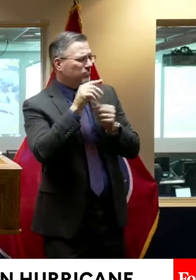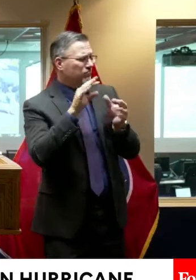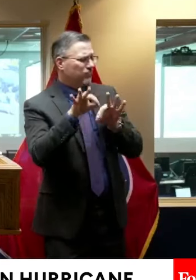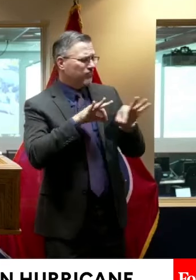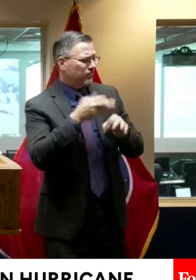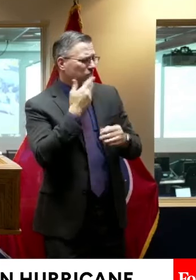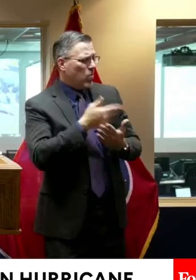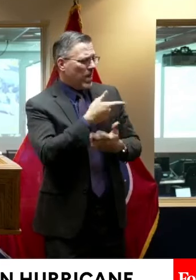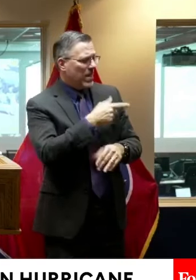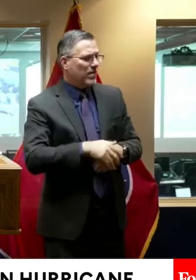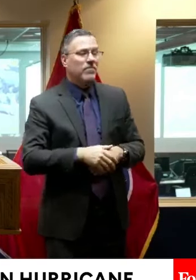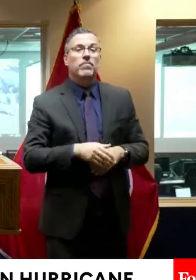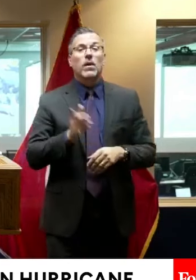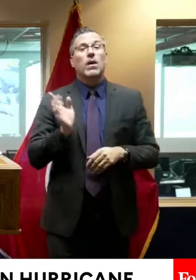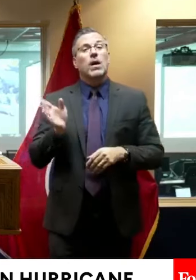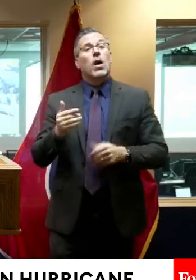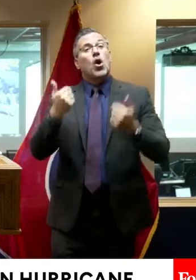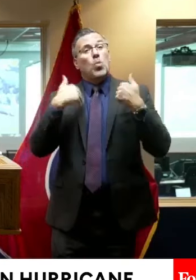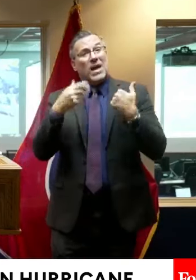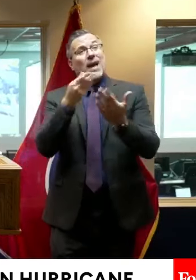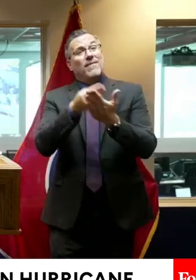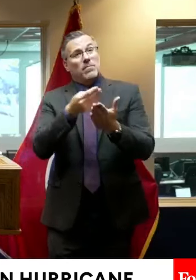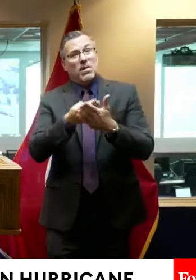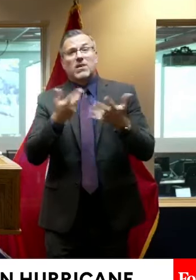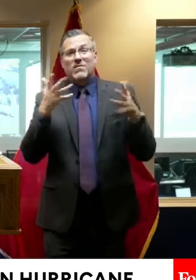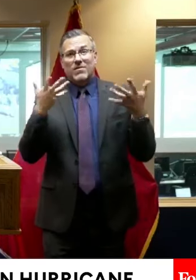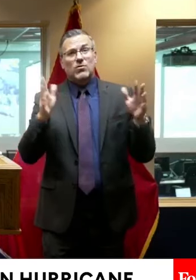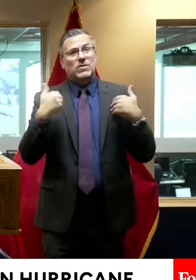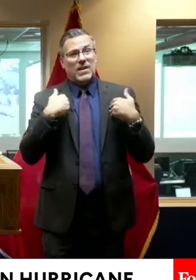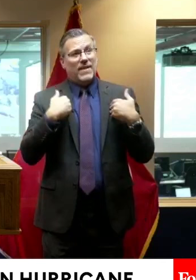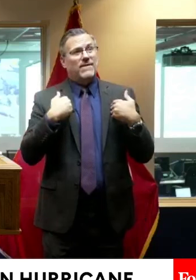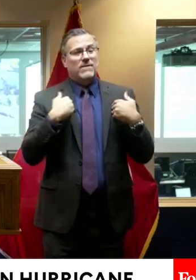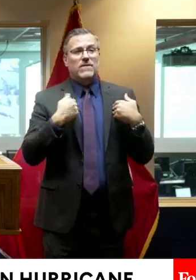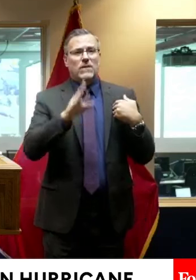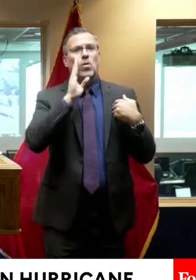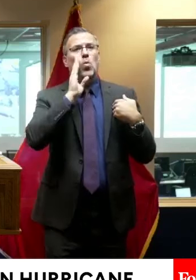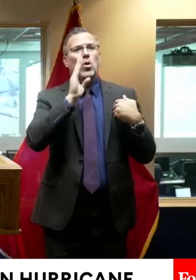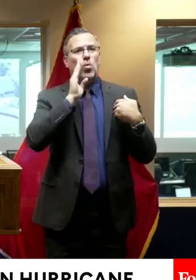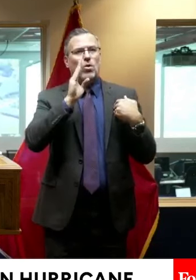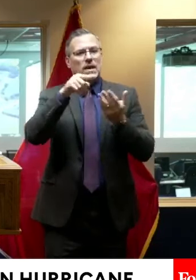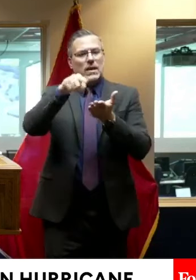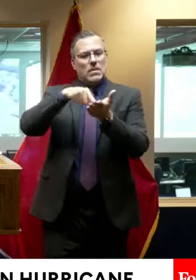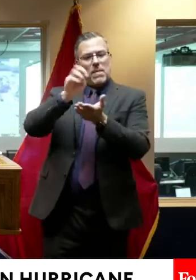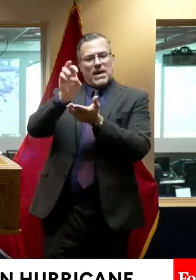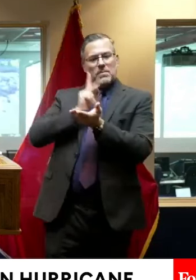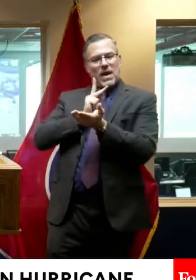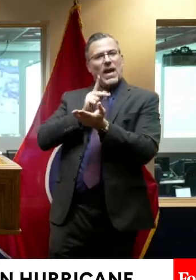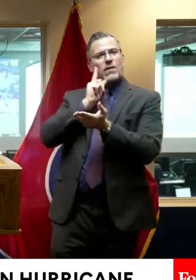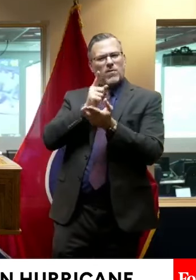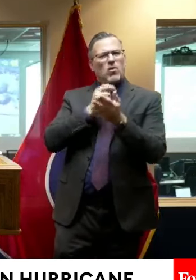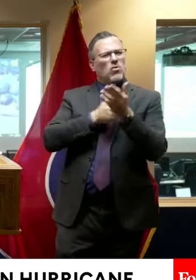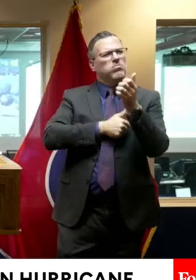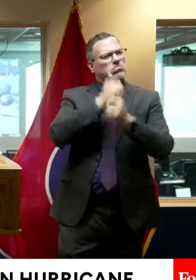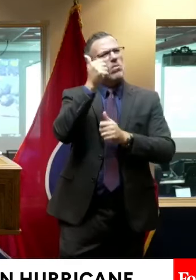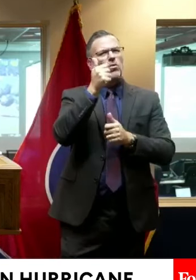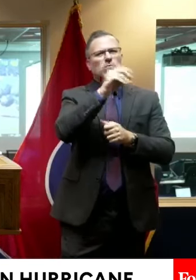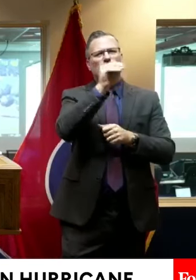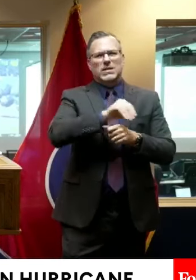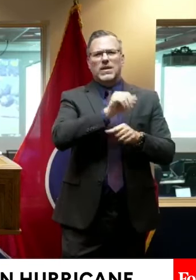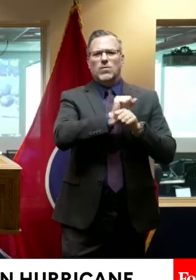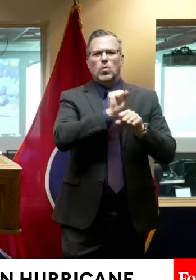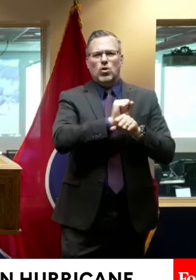No, you said it well. We have the dollars. We should be reimbursed for a large portion of this work, and then we obviously have